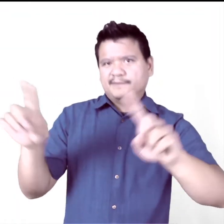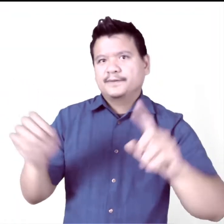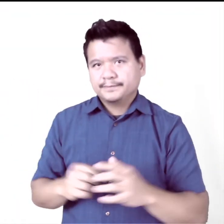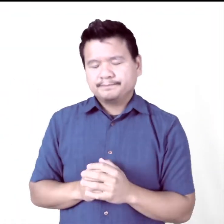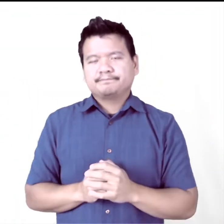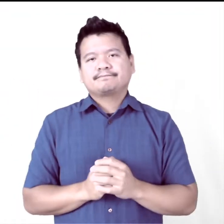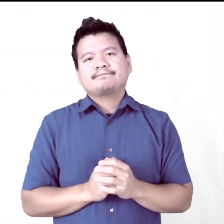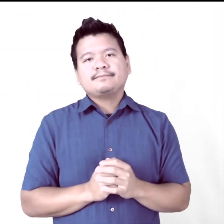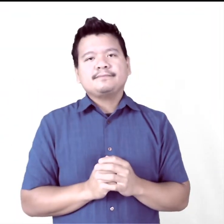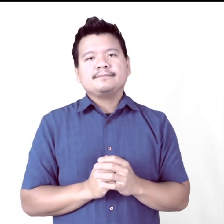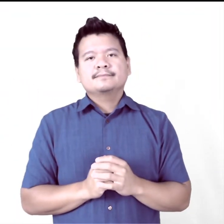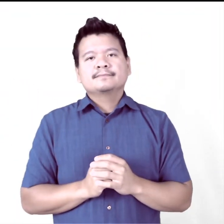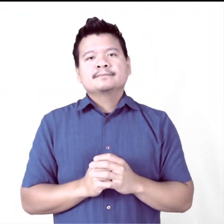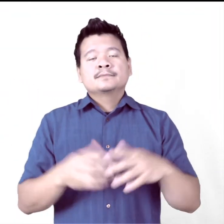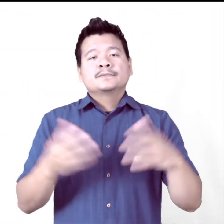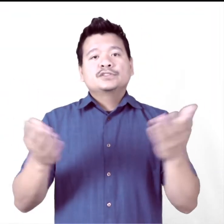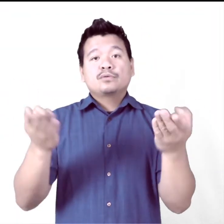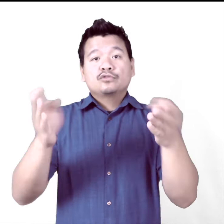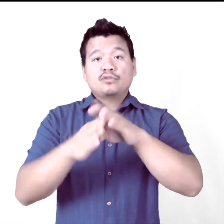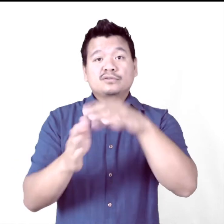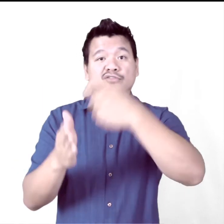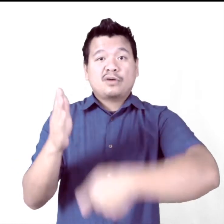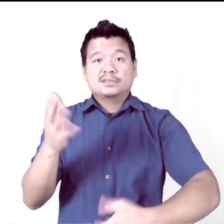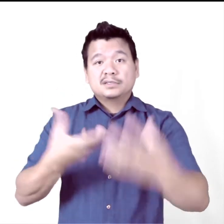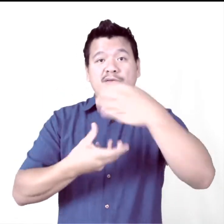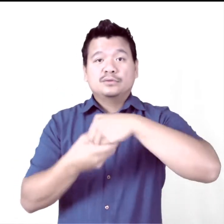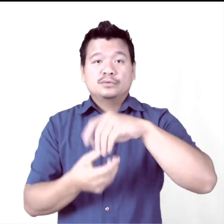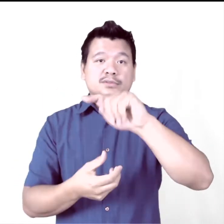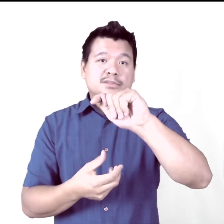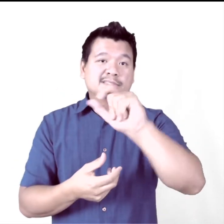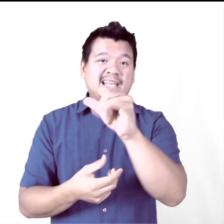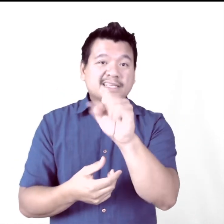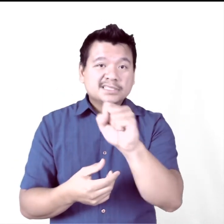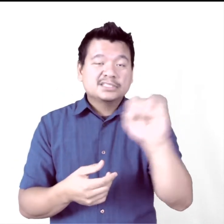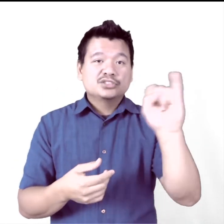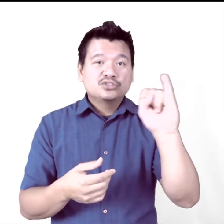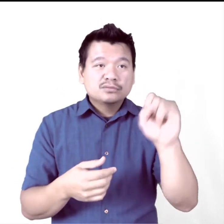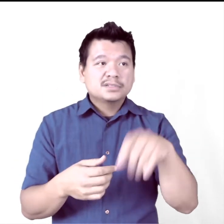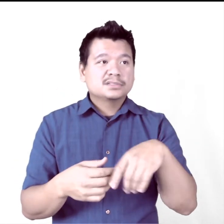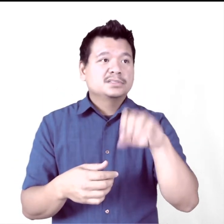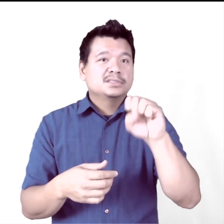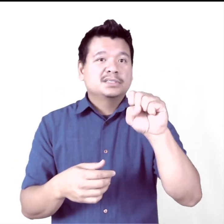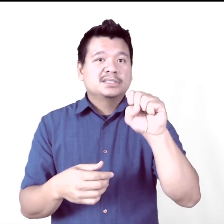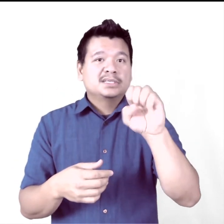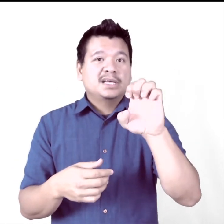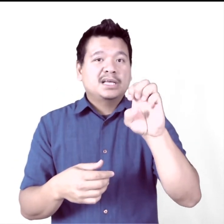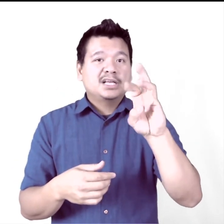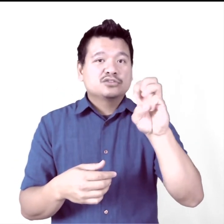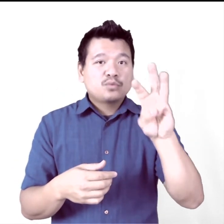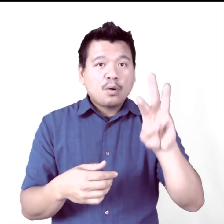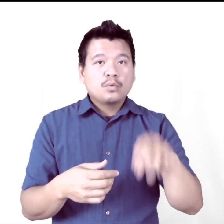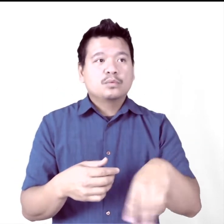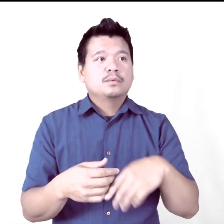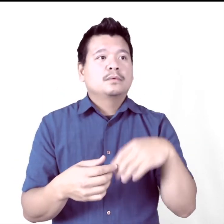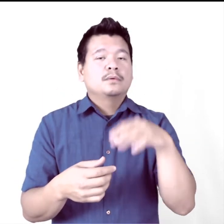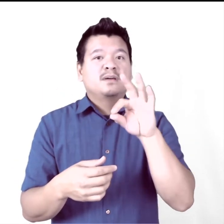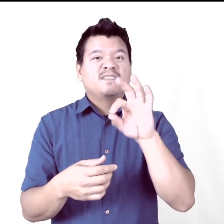different prices. So closing costs, they include taxes, insurance, escrow and title fees,